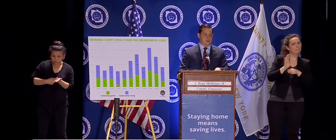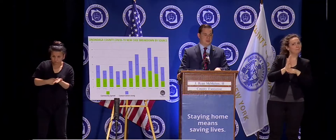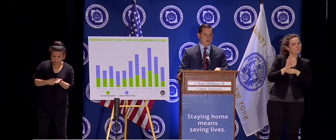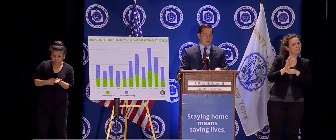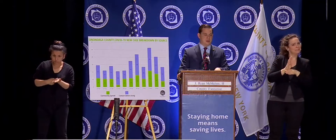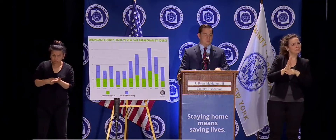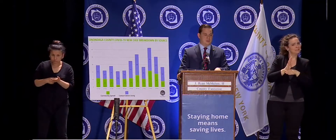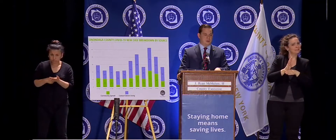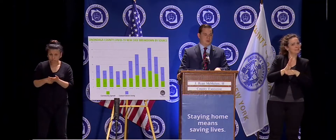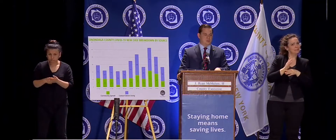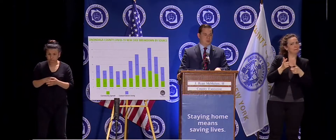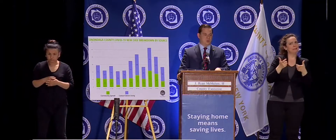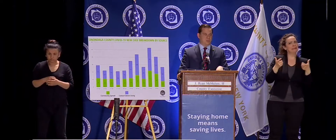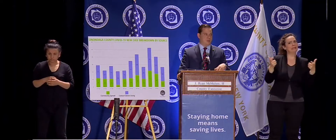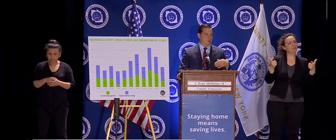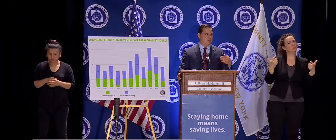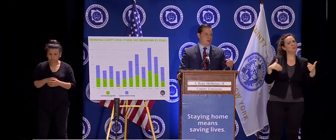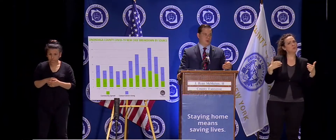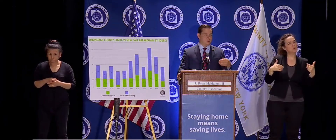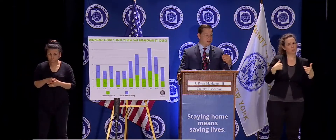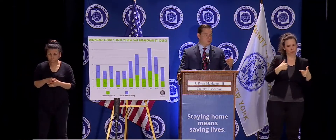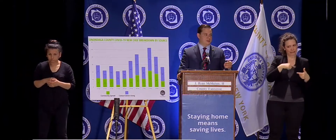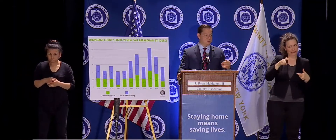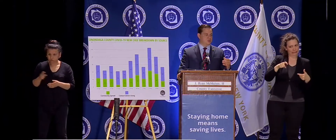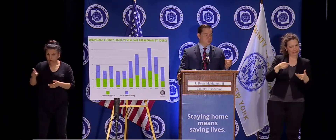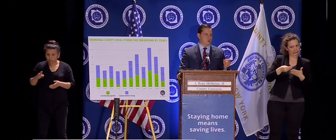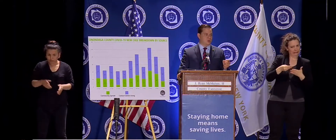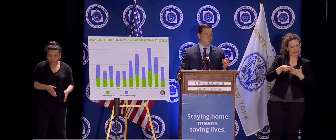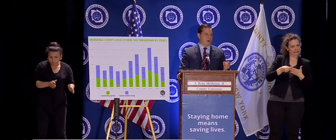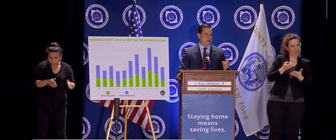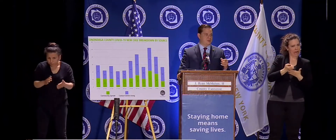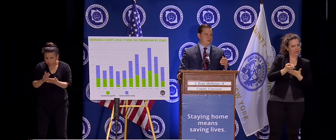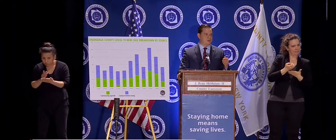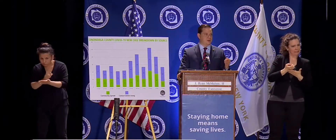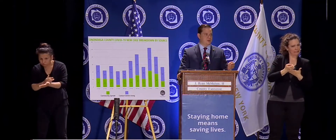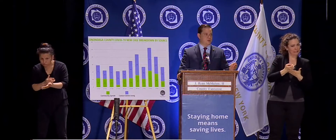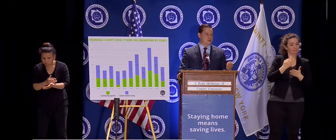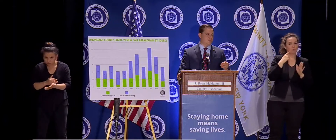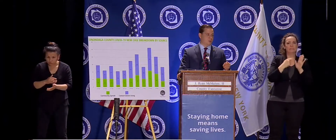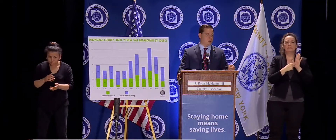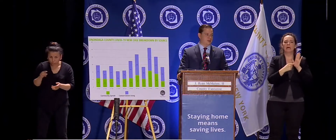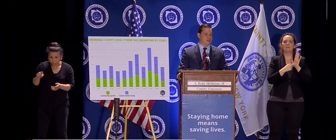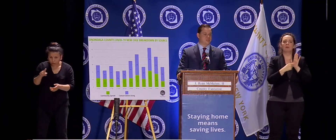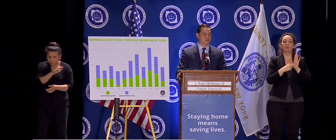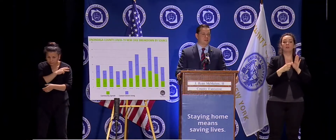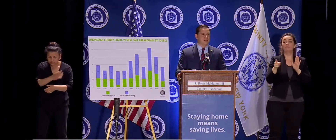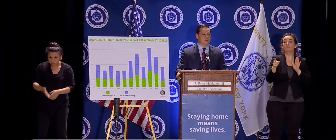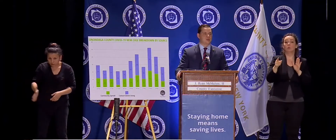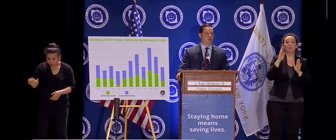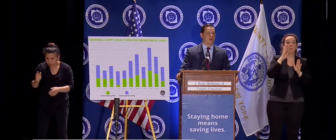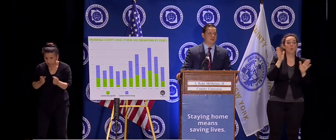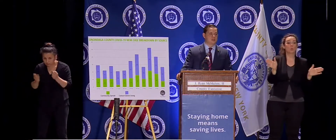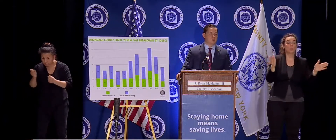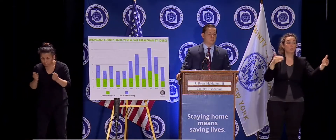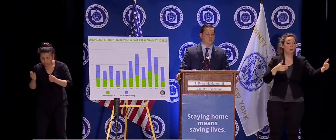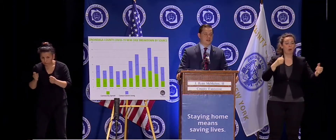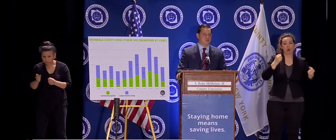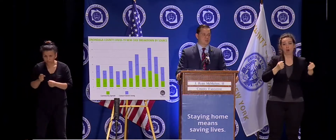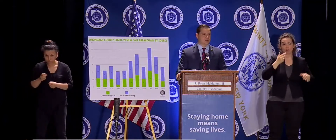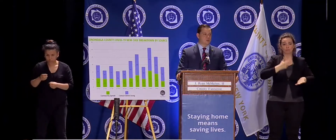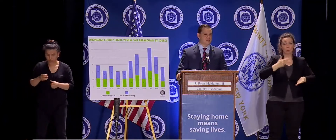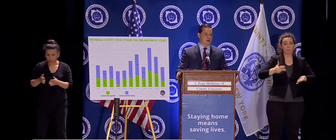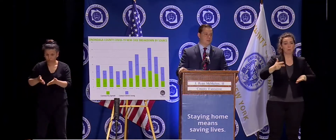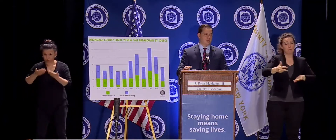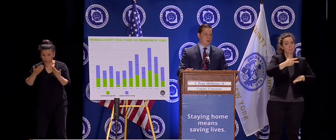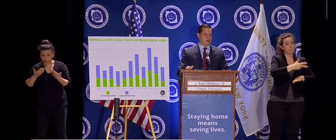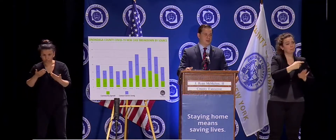the showroom by appointment only is a controlled way to loosen up a regulation. So is there the potential